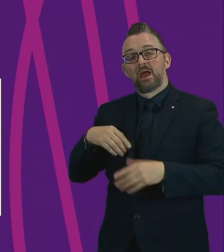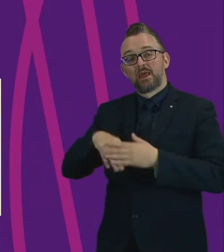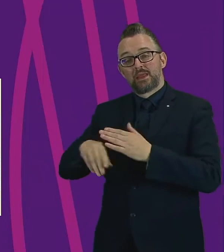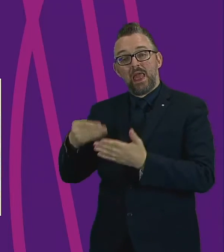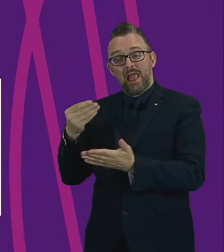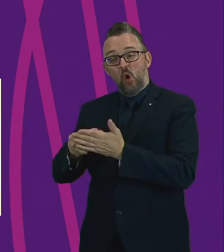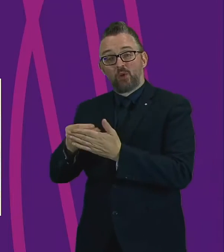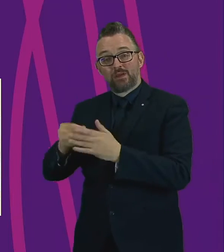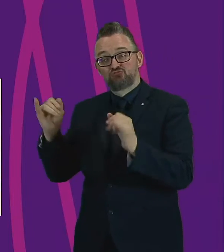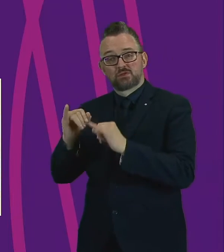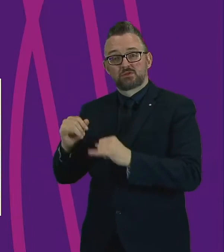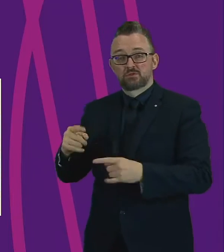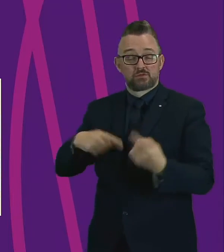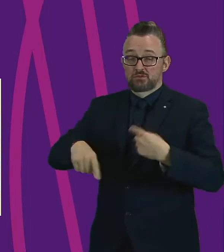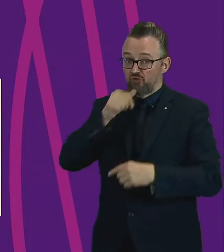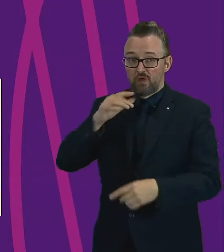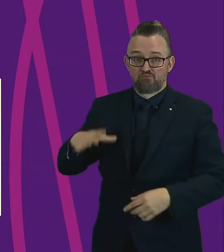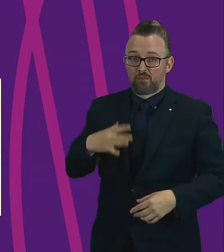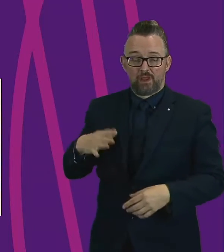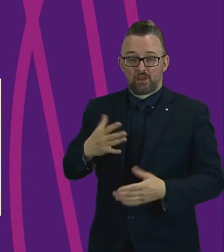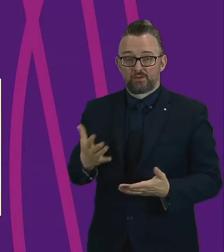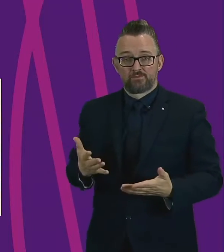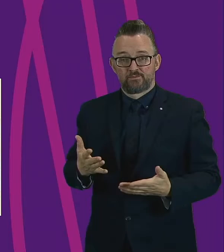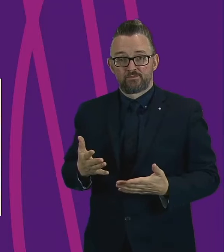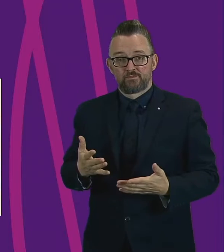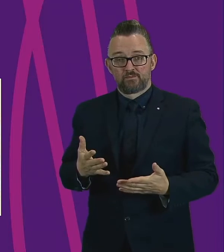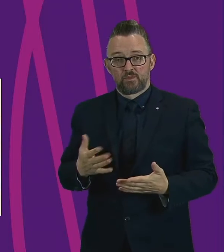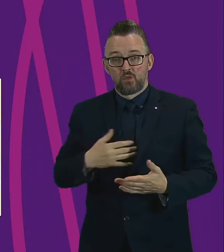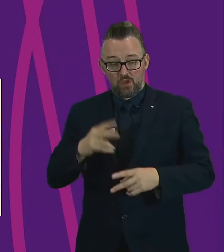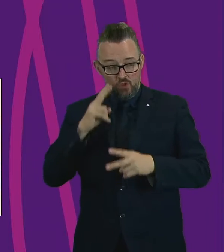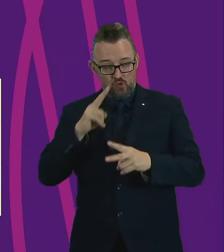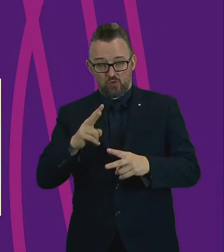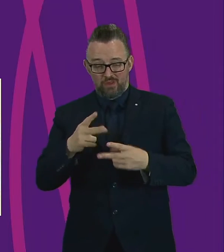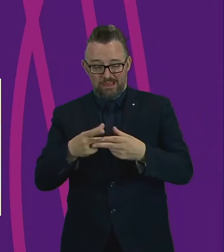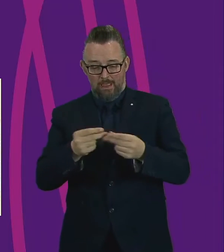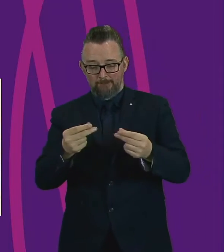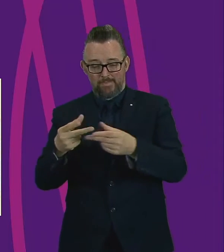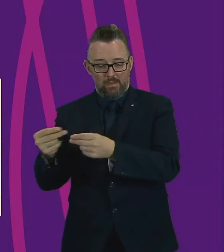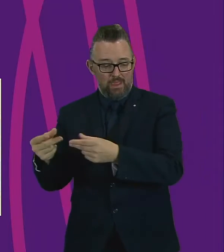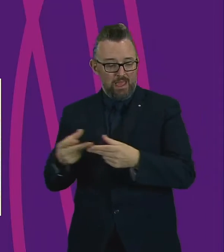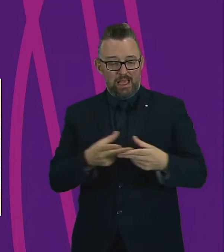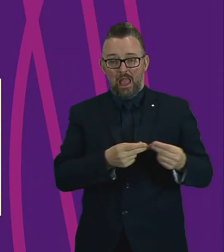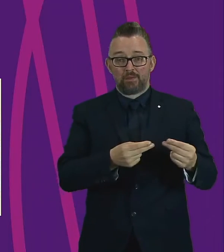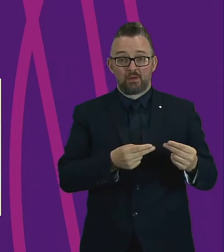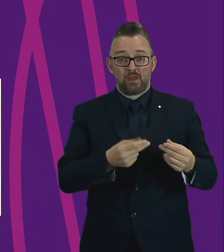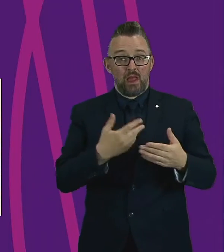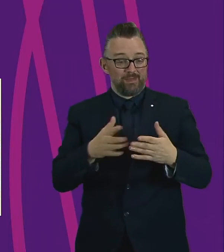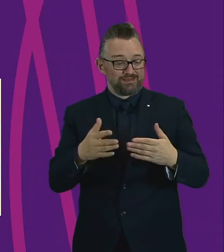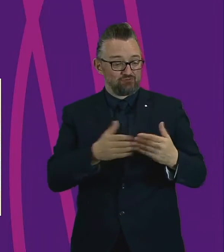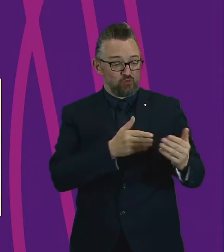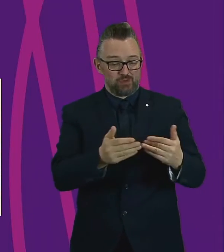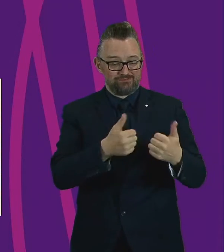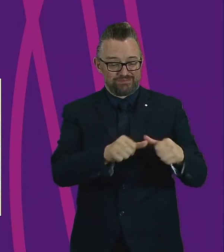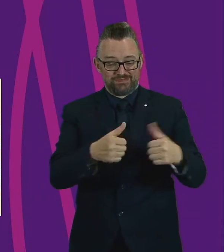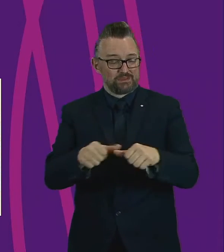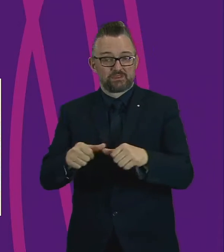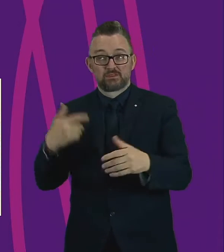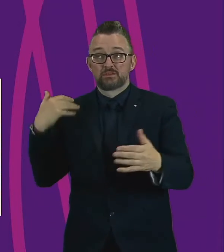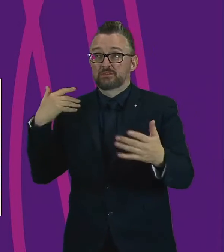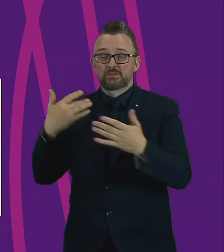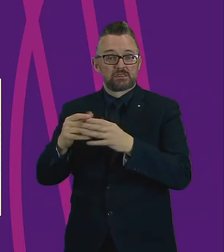our economy too. The underlying weaknesses of the Scottish economy have not been tackled. All those